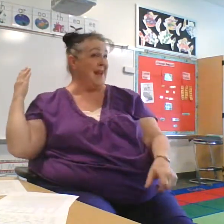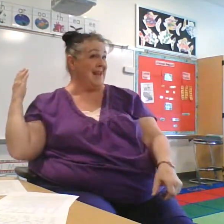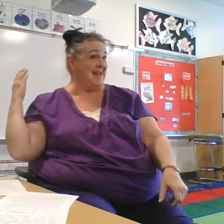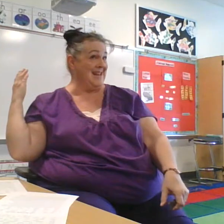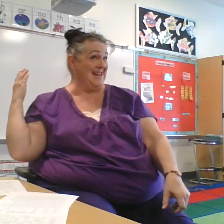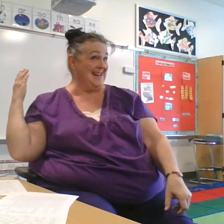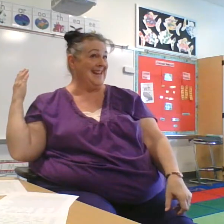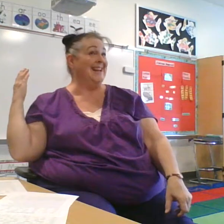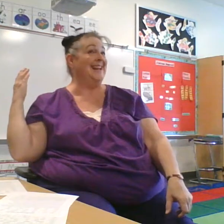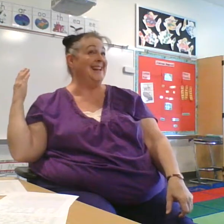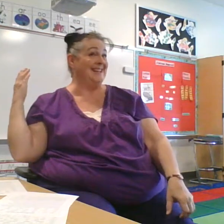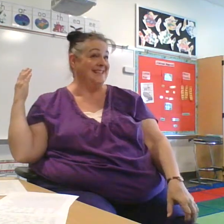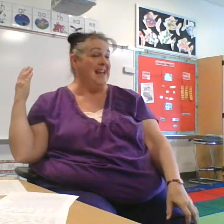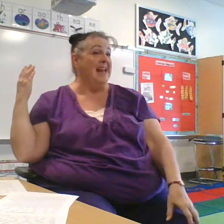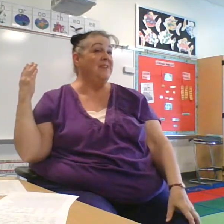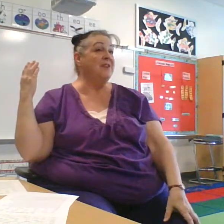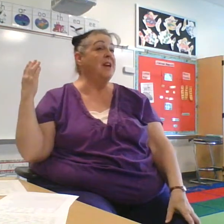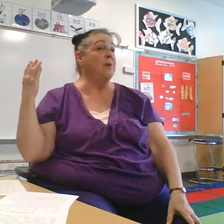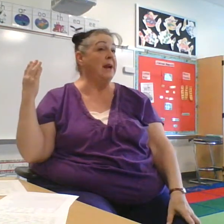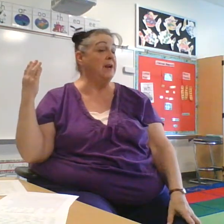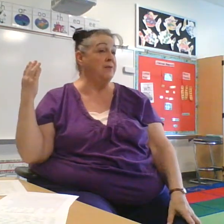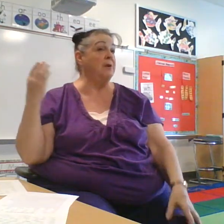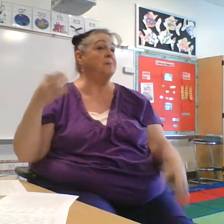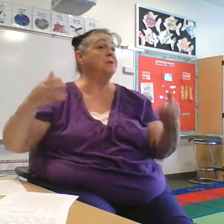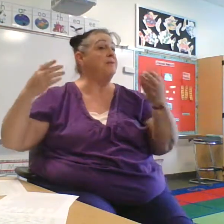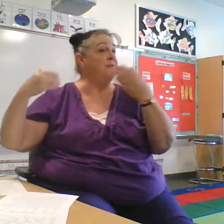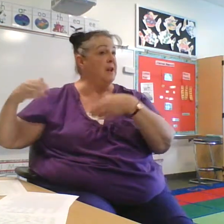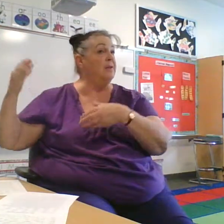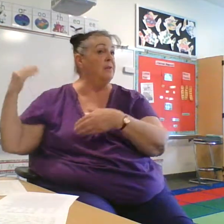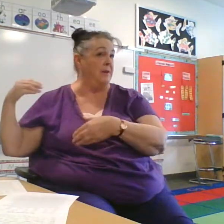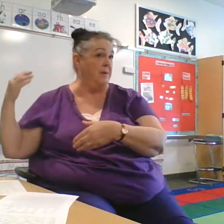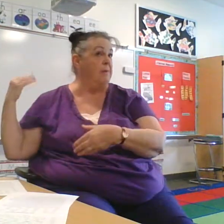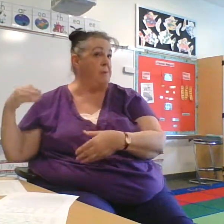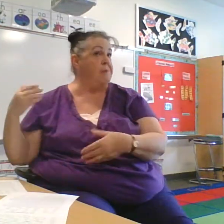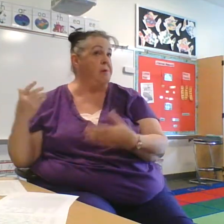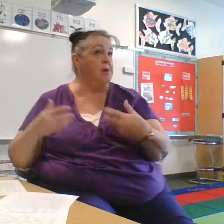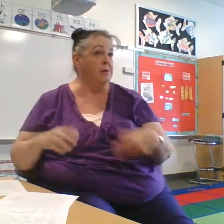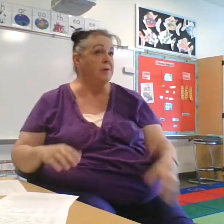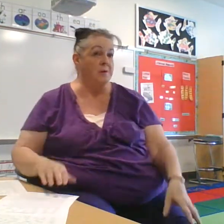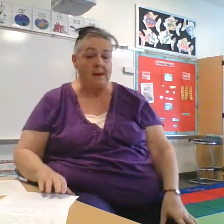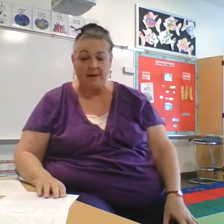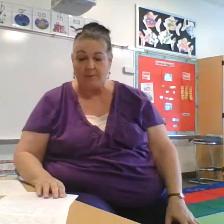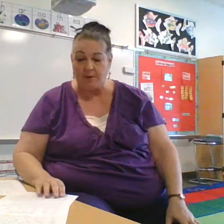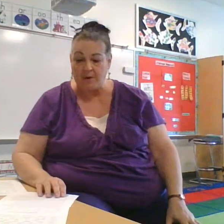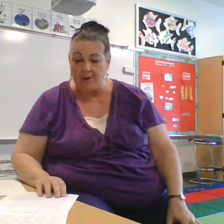Ran. Yes. Even irregular verbs still follow the Listen. grammatical marker. Yeah.